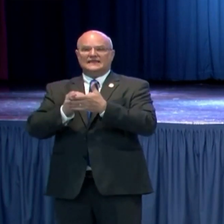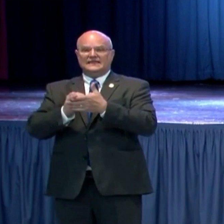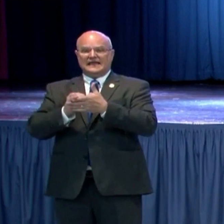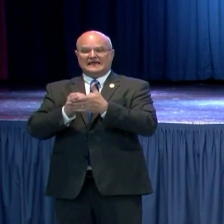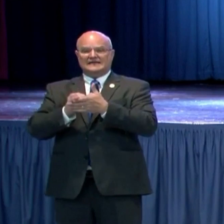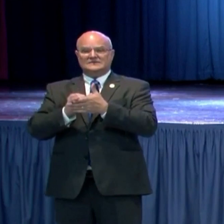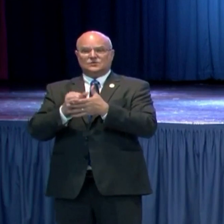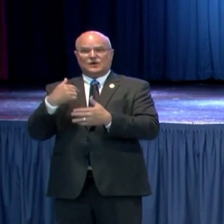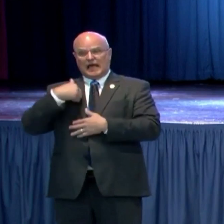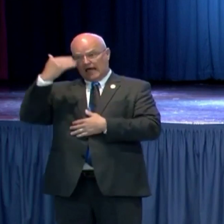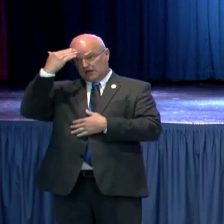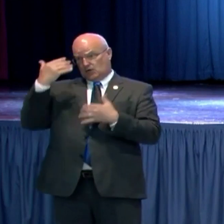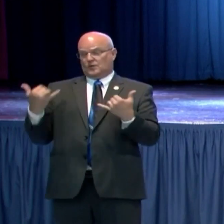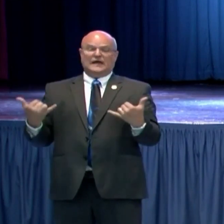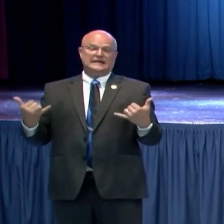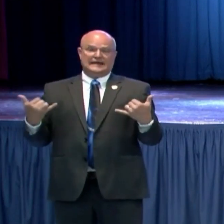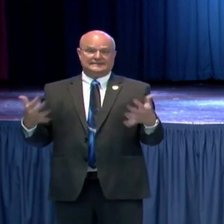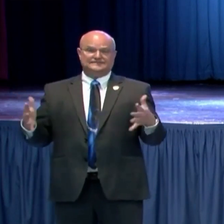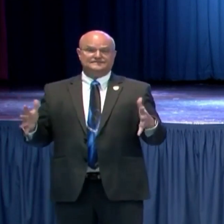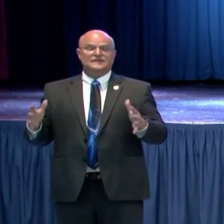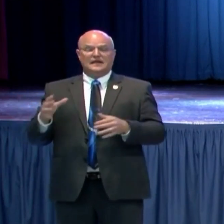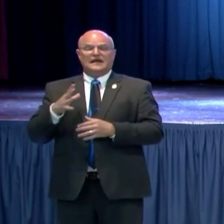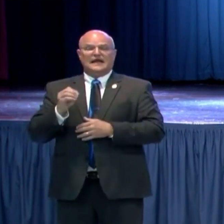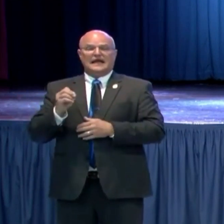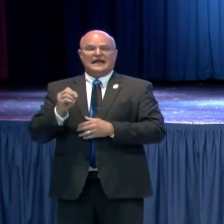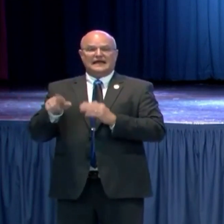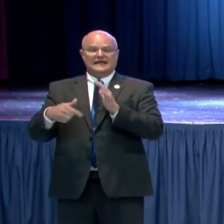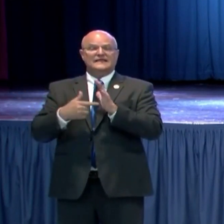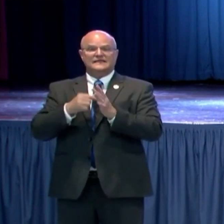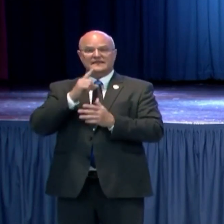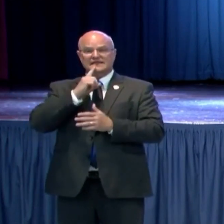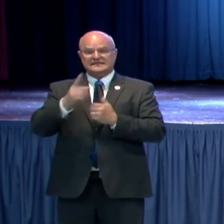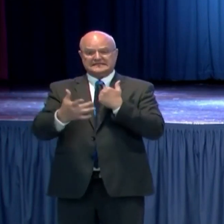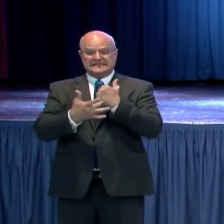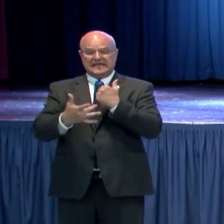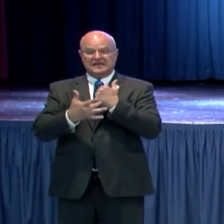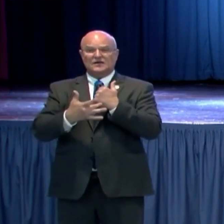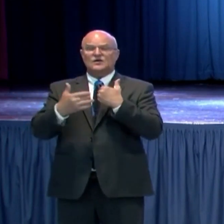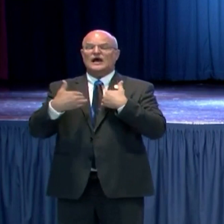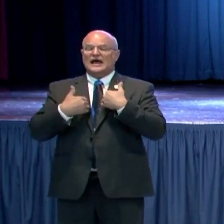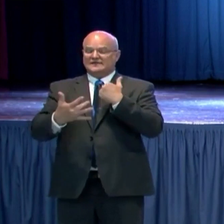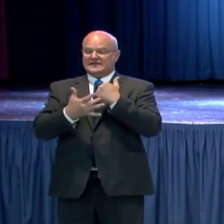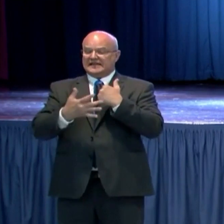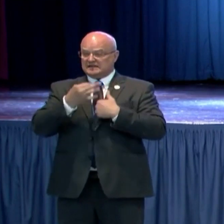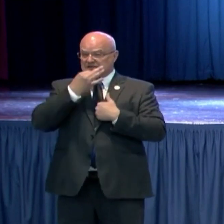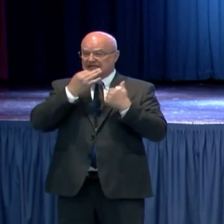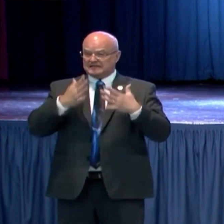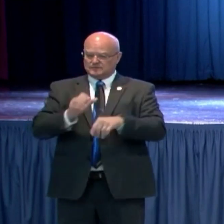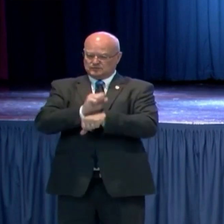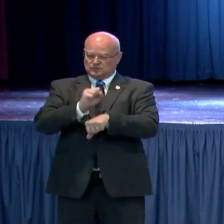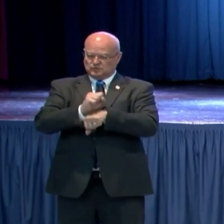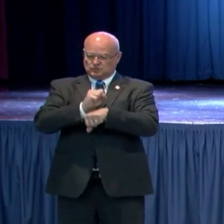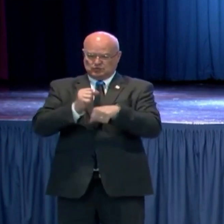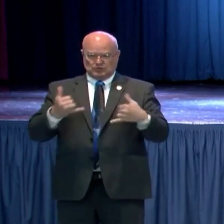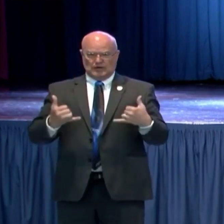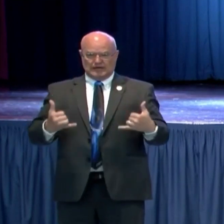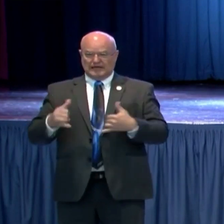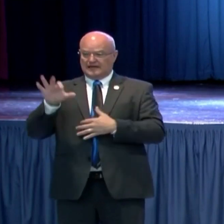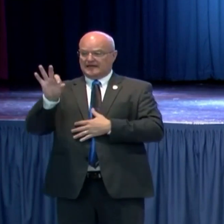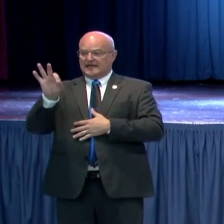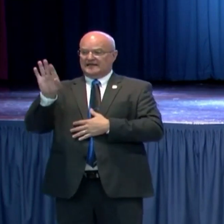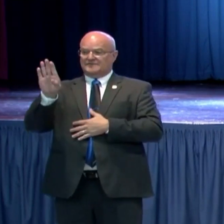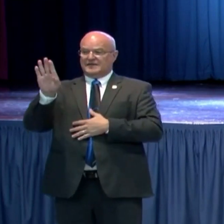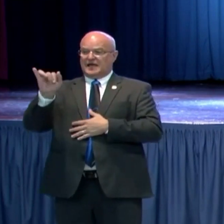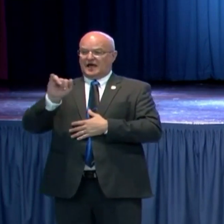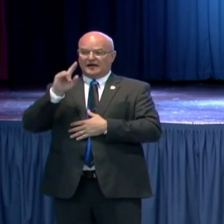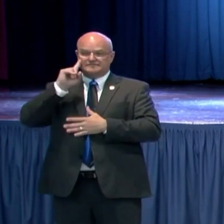extent of what I know now. This is technical. We have technical experts that are working on this. The FBI is